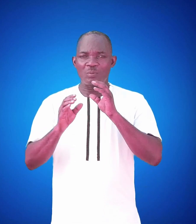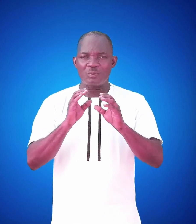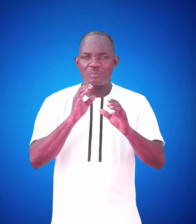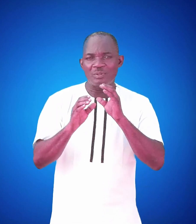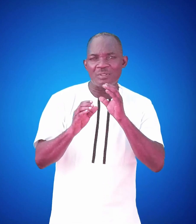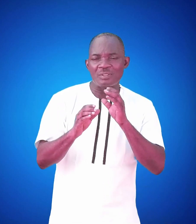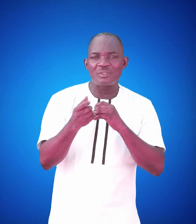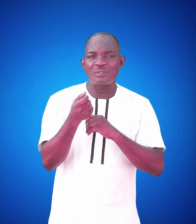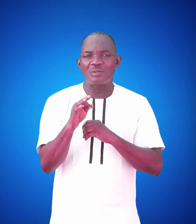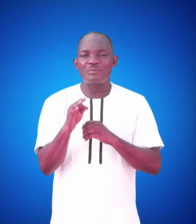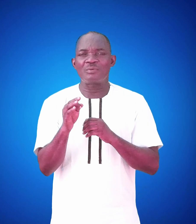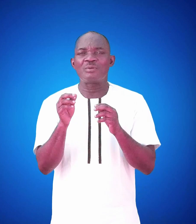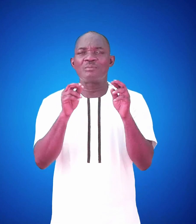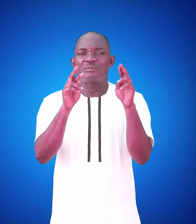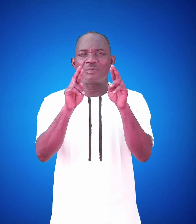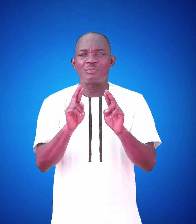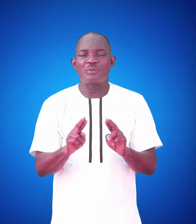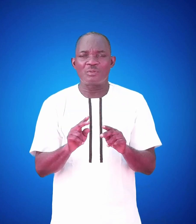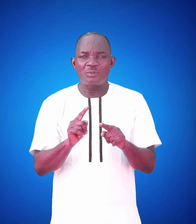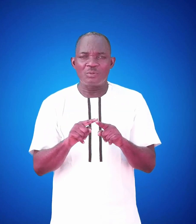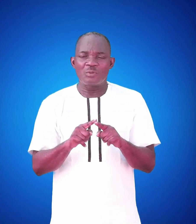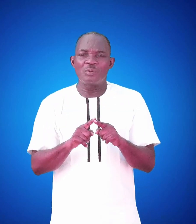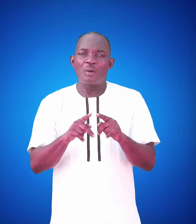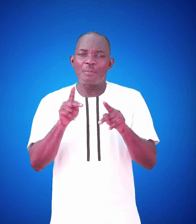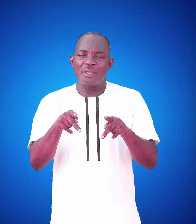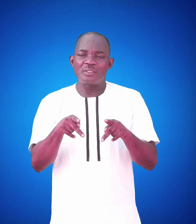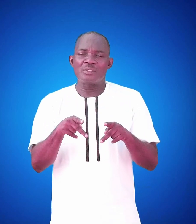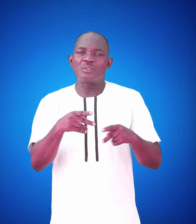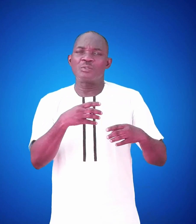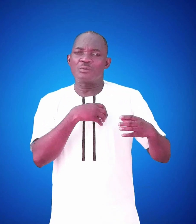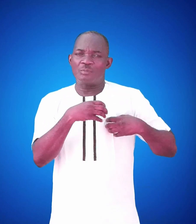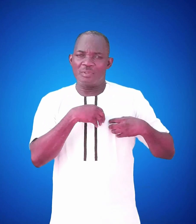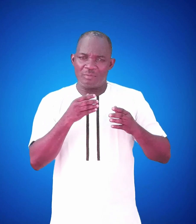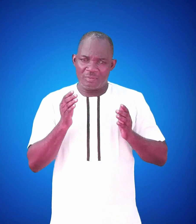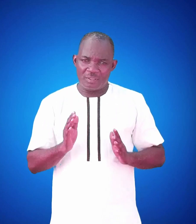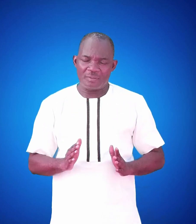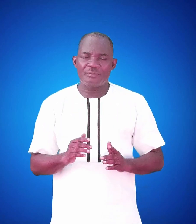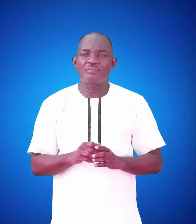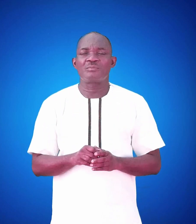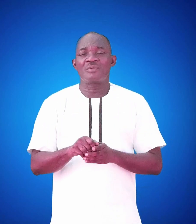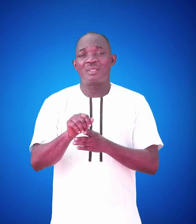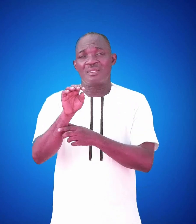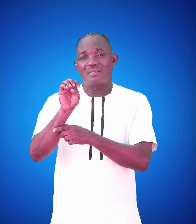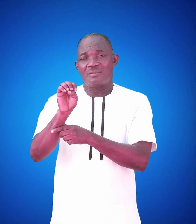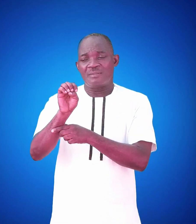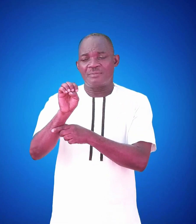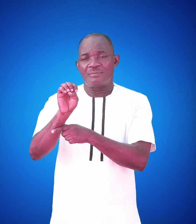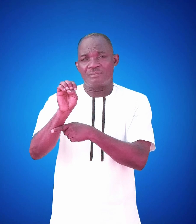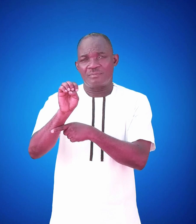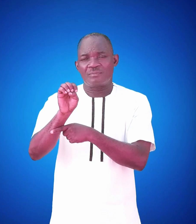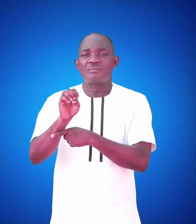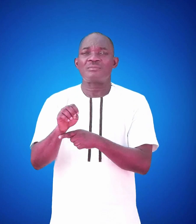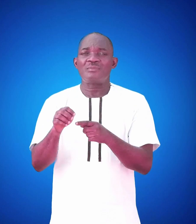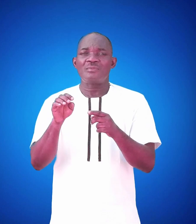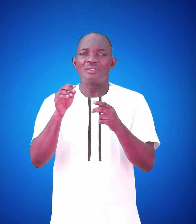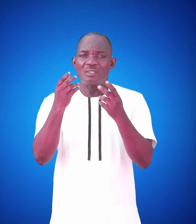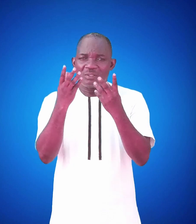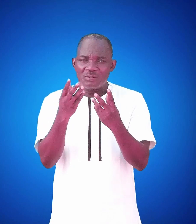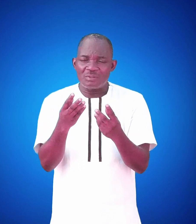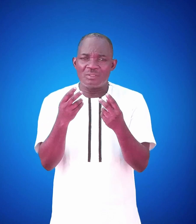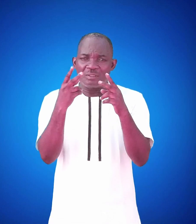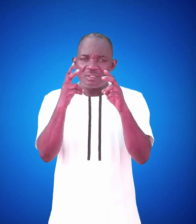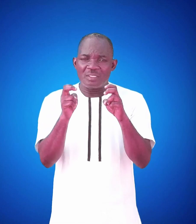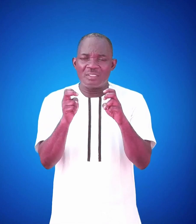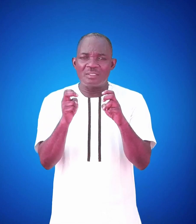Communication of outcome to the petitioner. E. Case